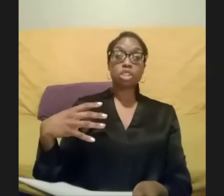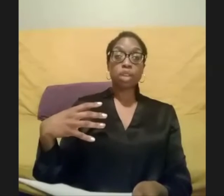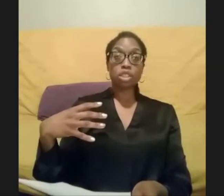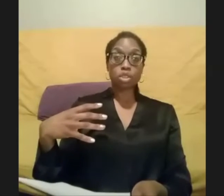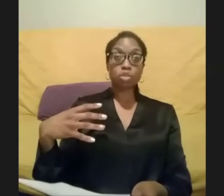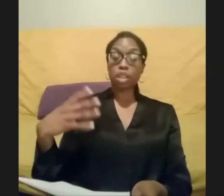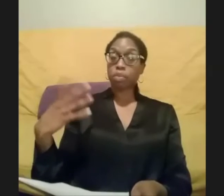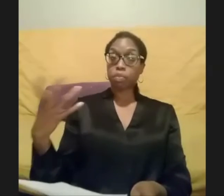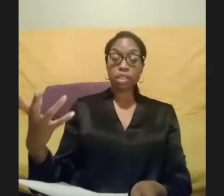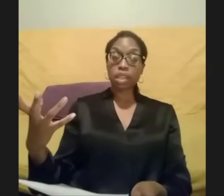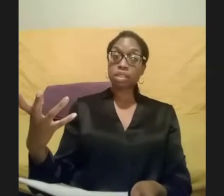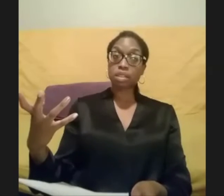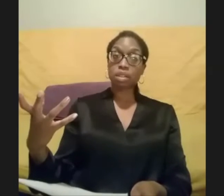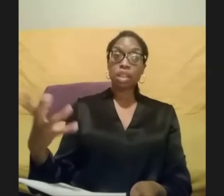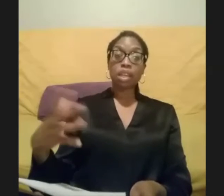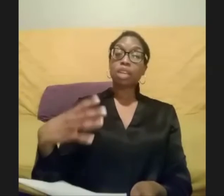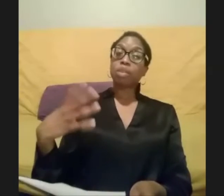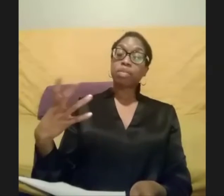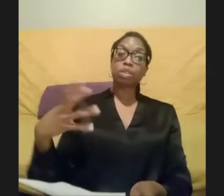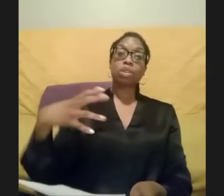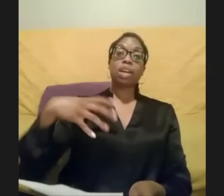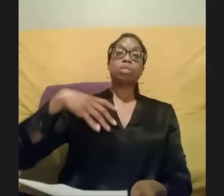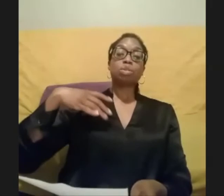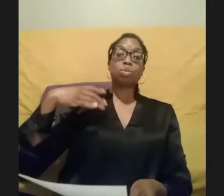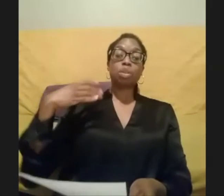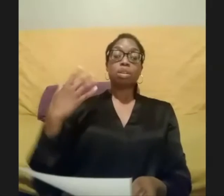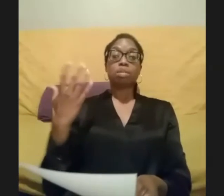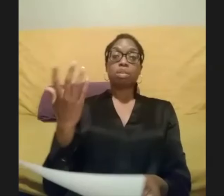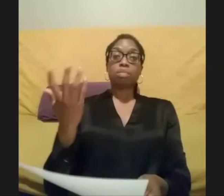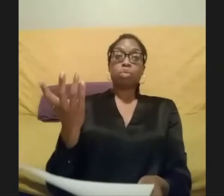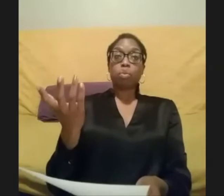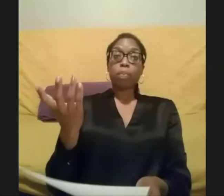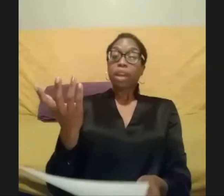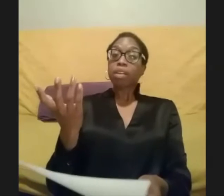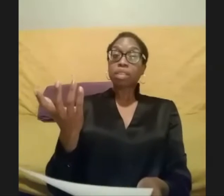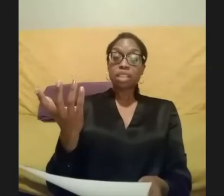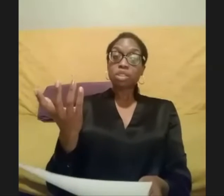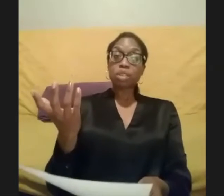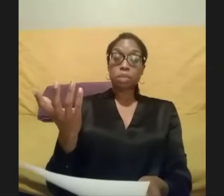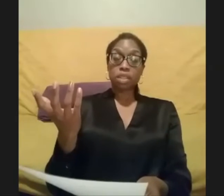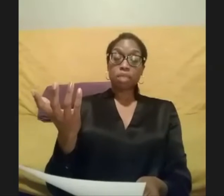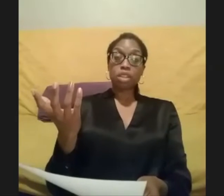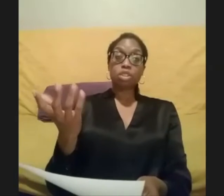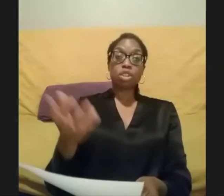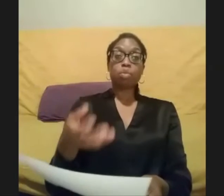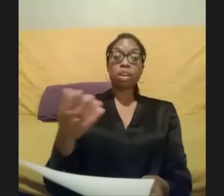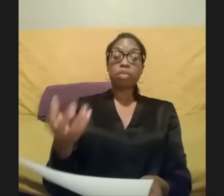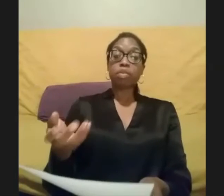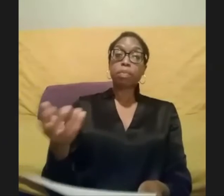had surgery, like with breast cancer, and you have to learn how to repair the tissue that's been damaged, recover from the pain